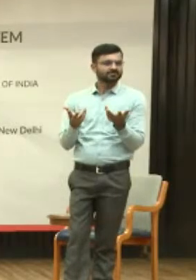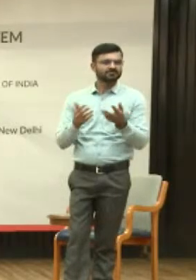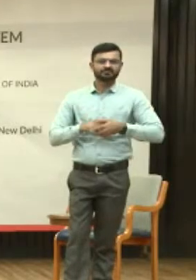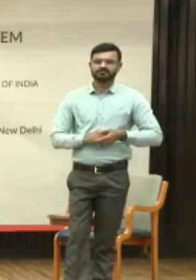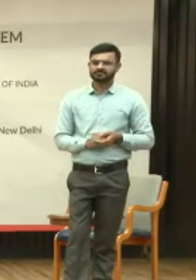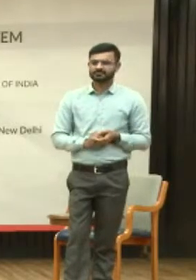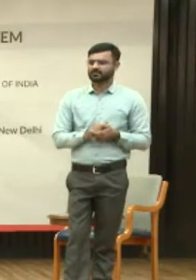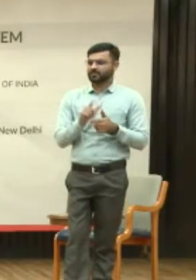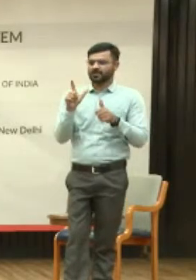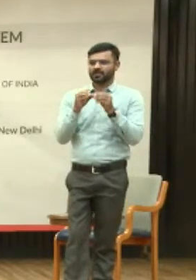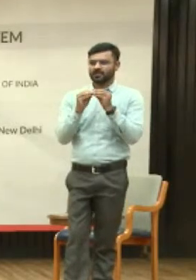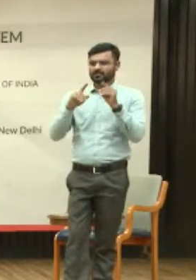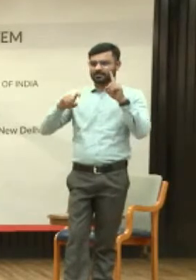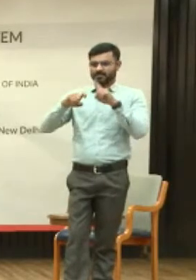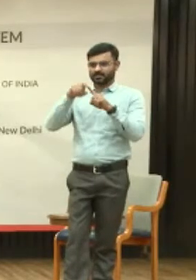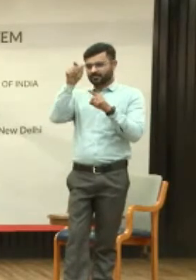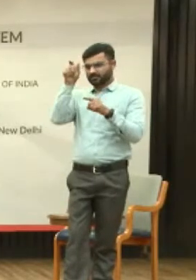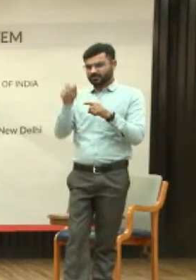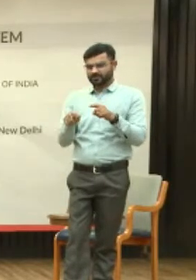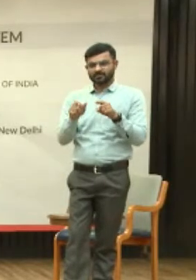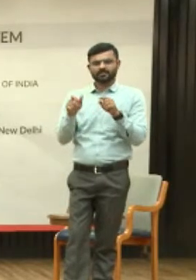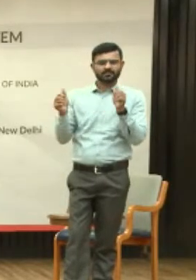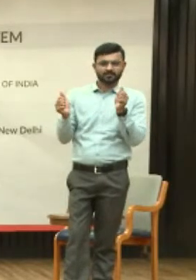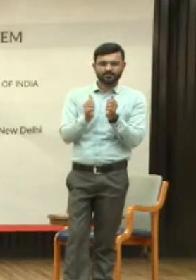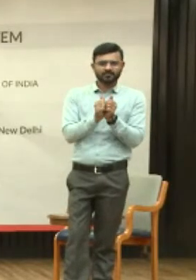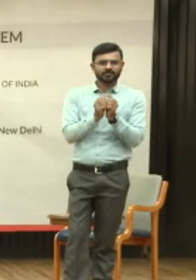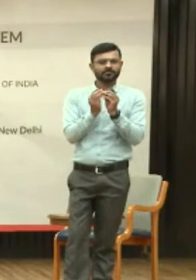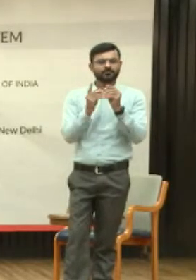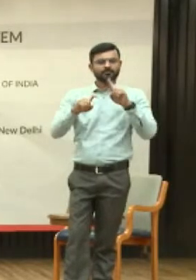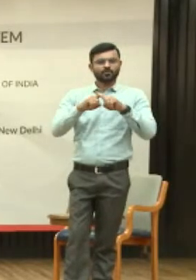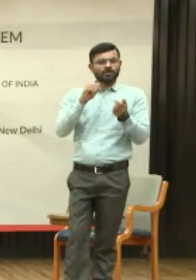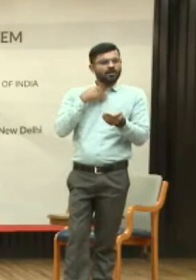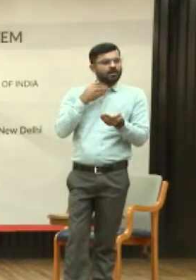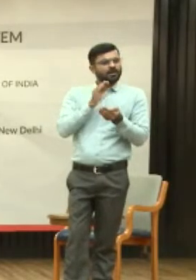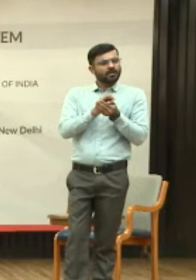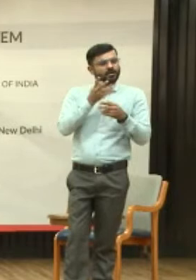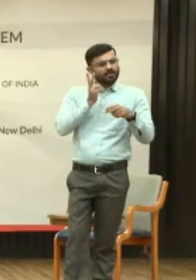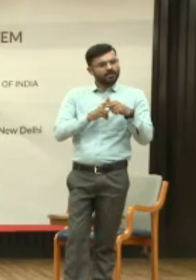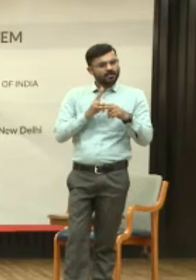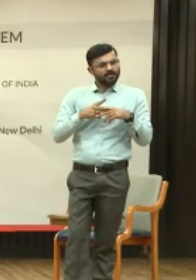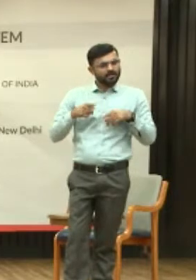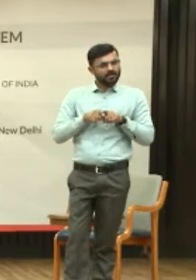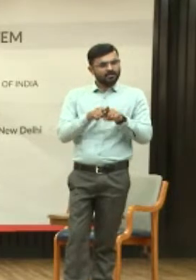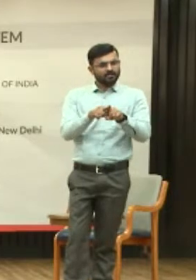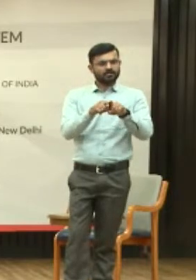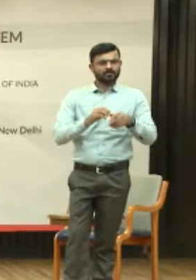And LBKs were Linlithgow's bull keepers.